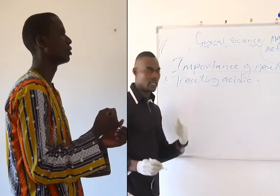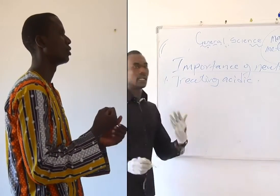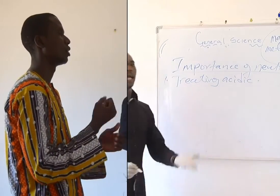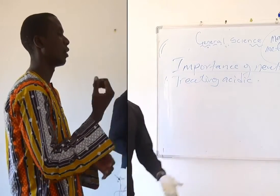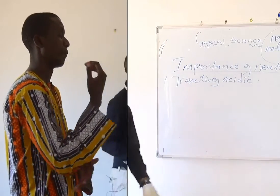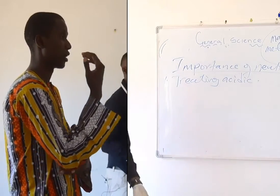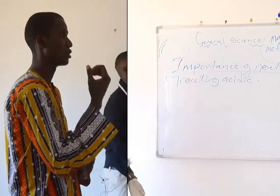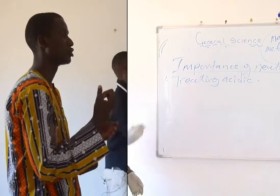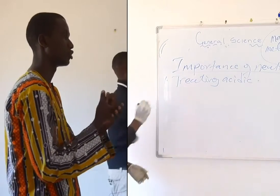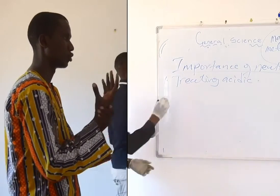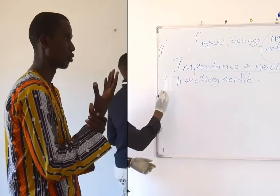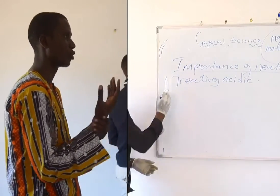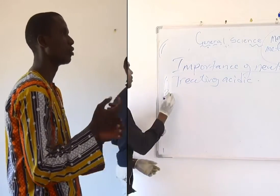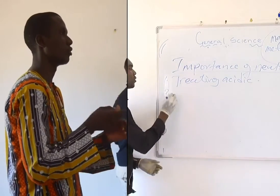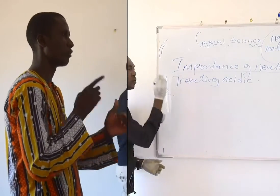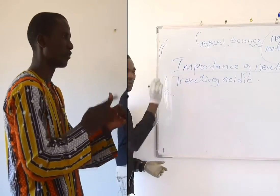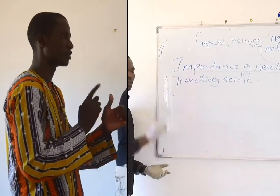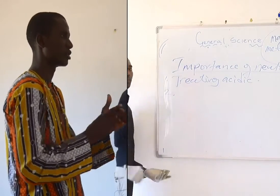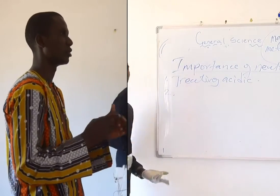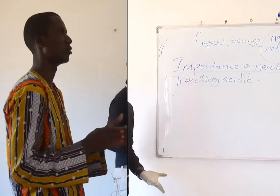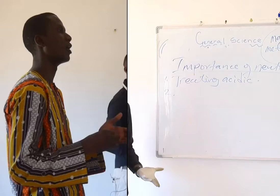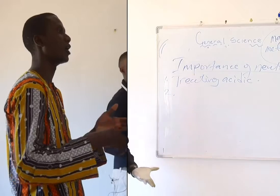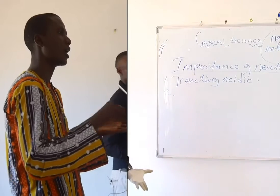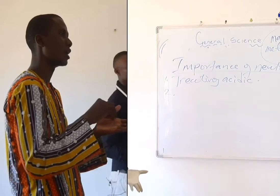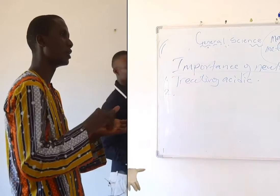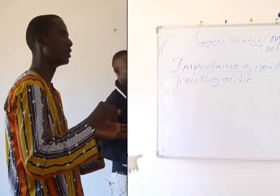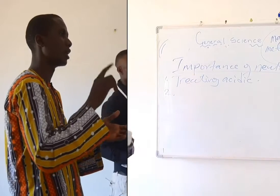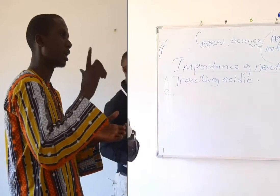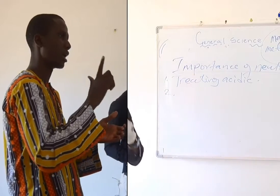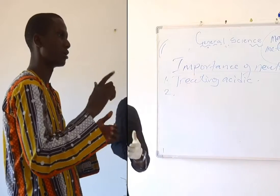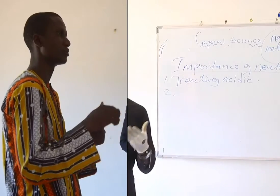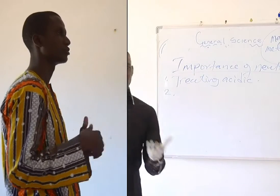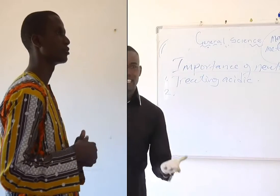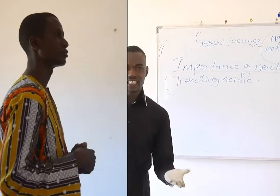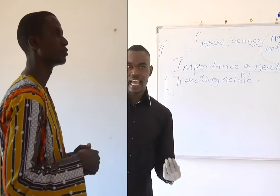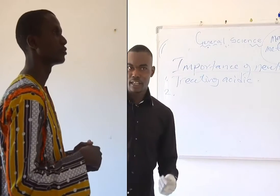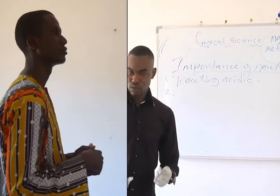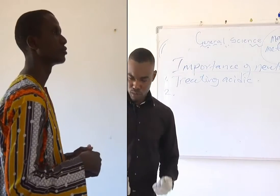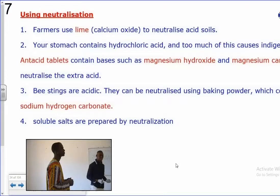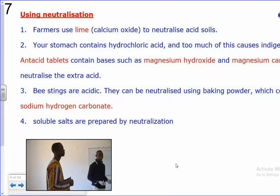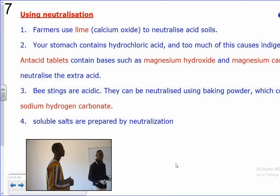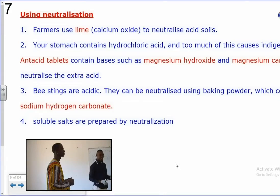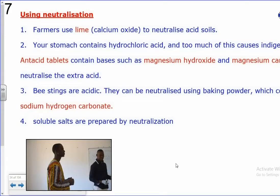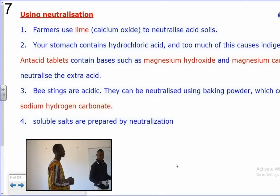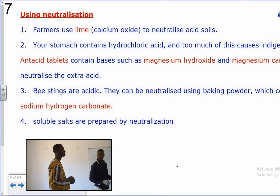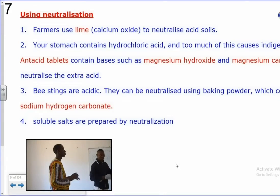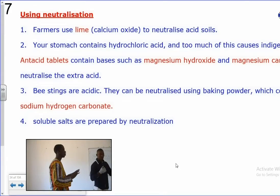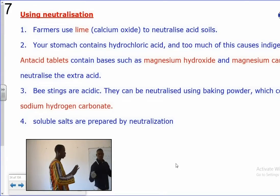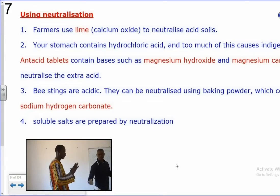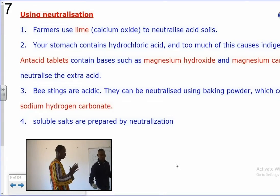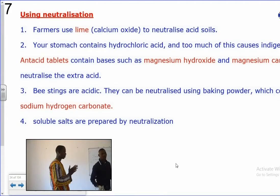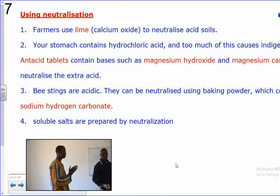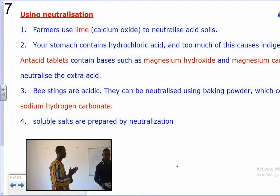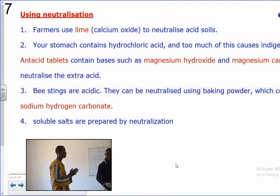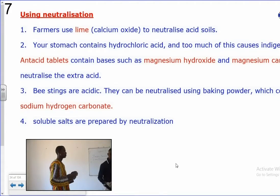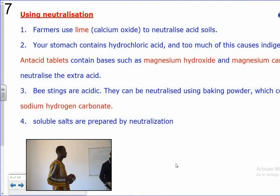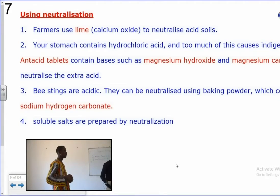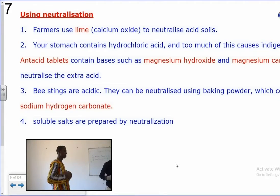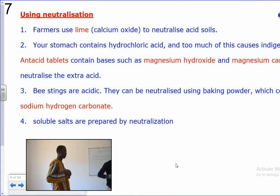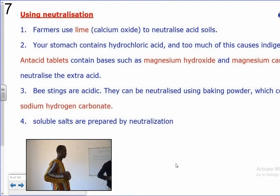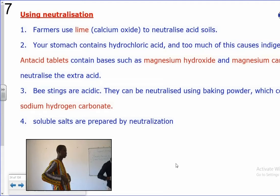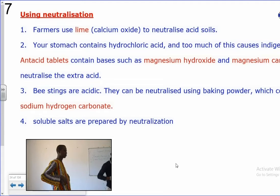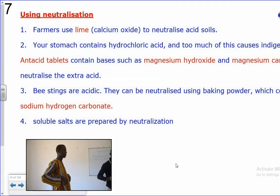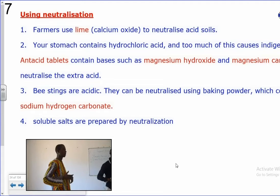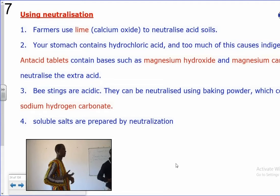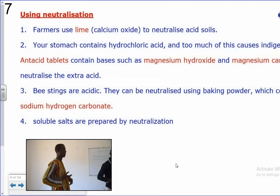adding lime. Number two, your stomach contains hydrochloric acid. All of us, in fact,